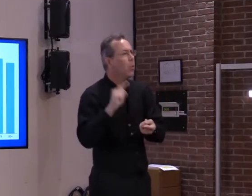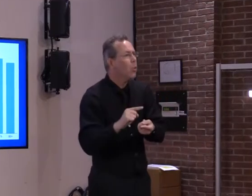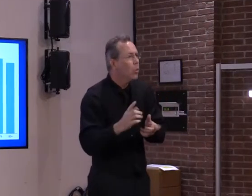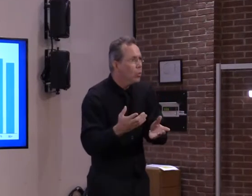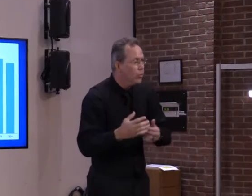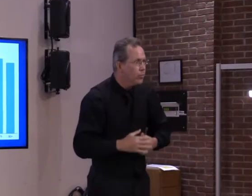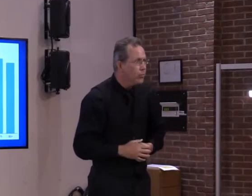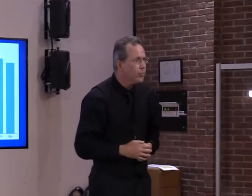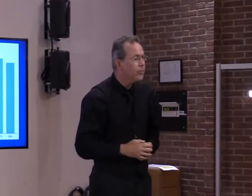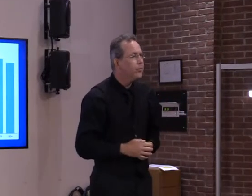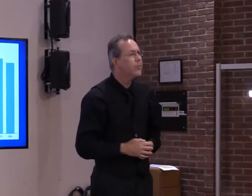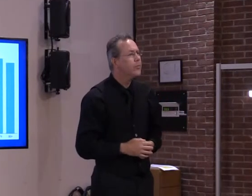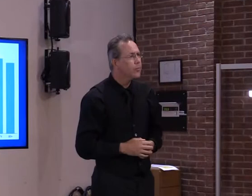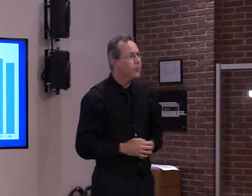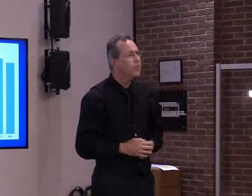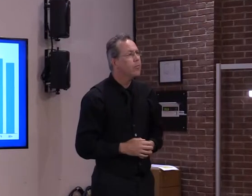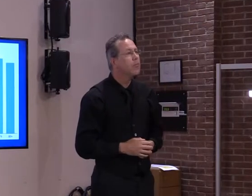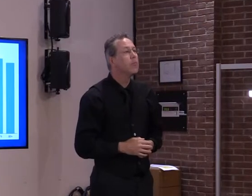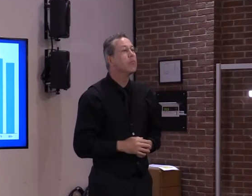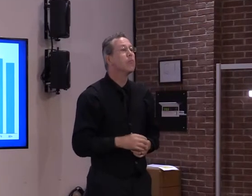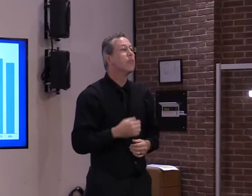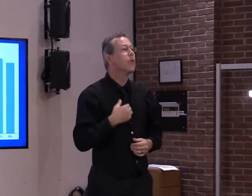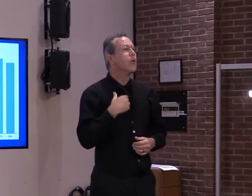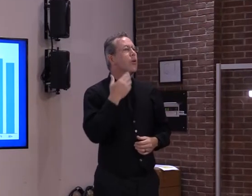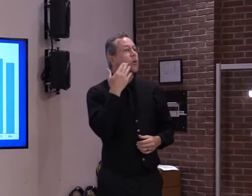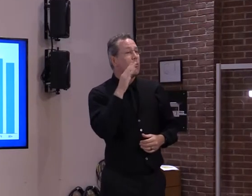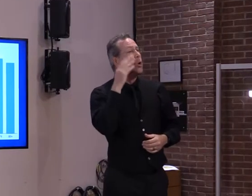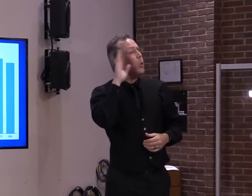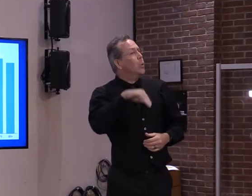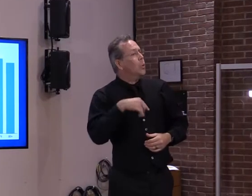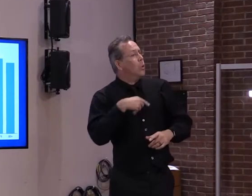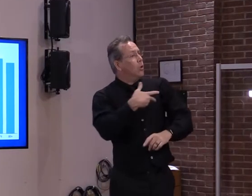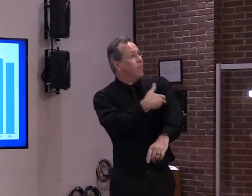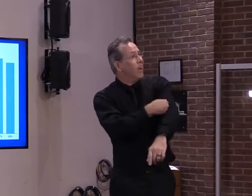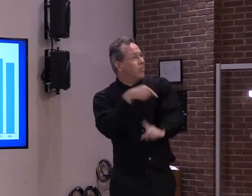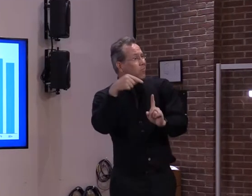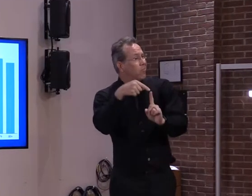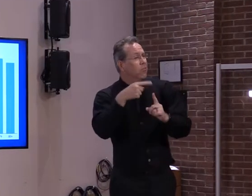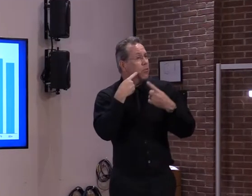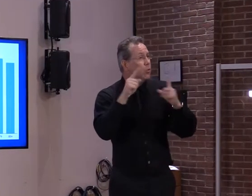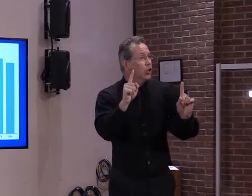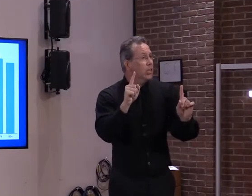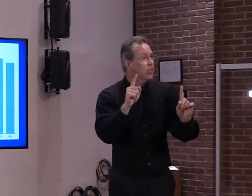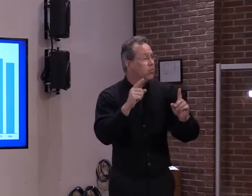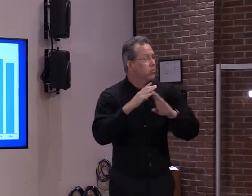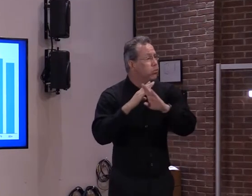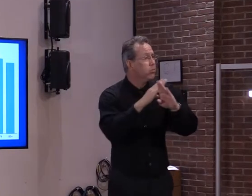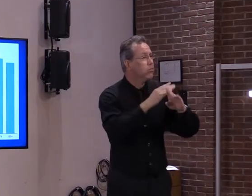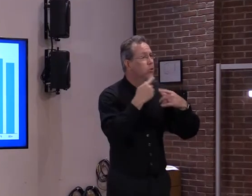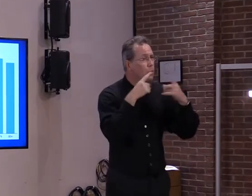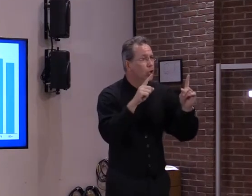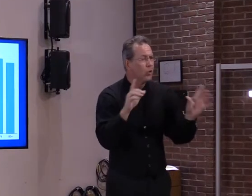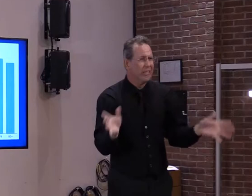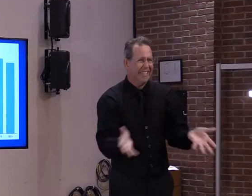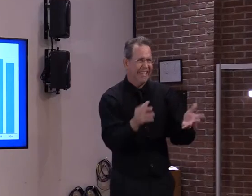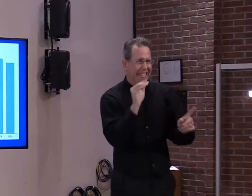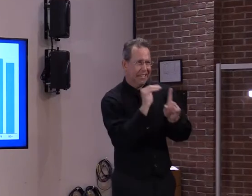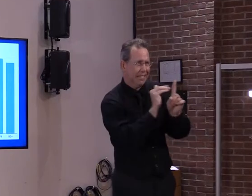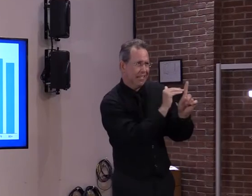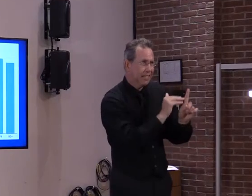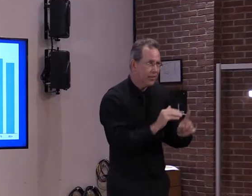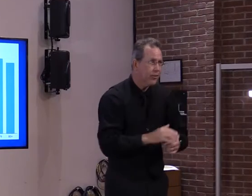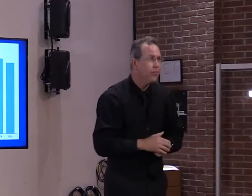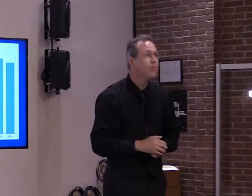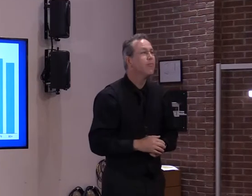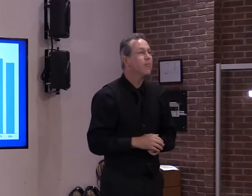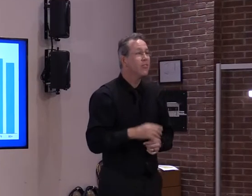that the vaccine is effective against this variant. It's important to get vaccinated if you haven't done so already. And it's important to get your full dosage as